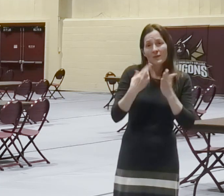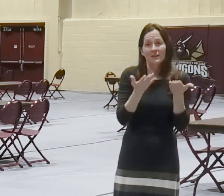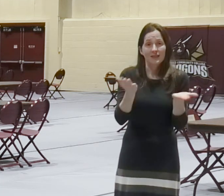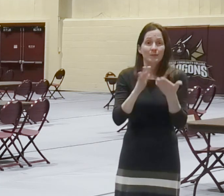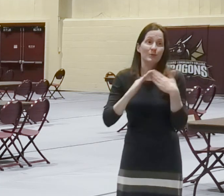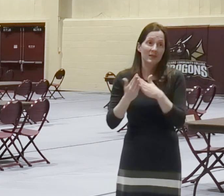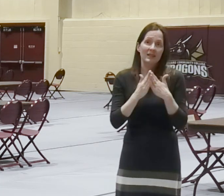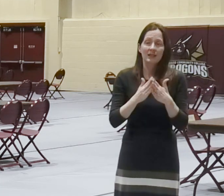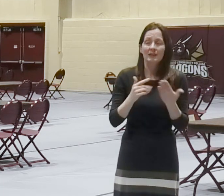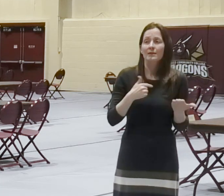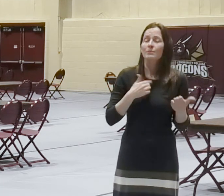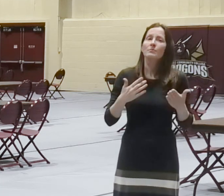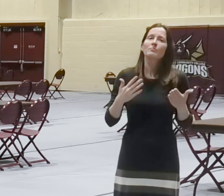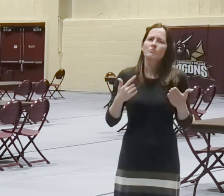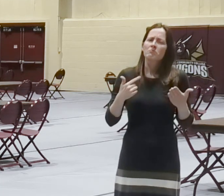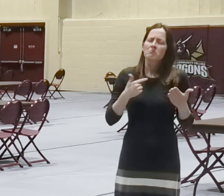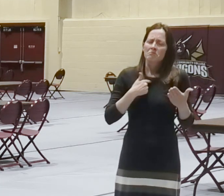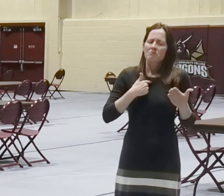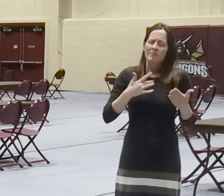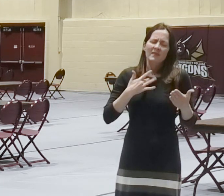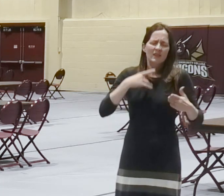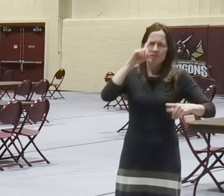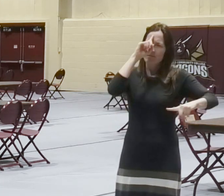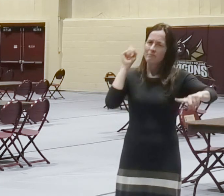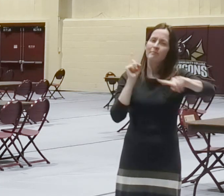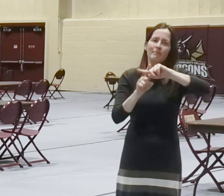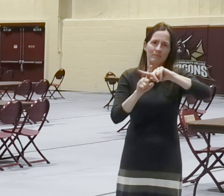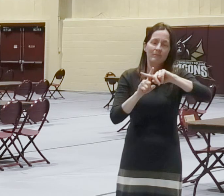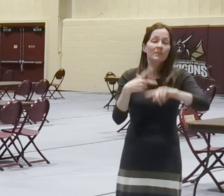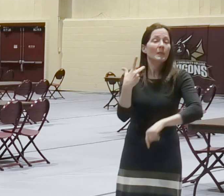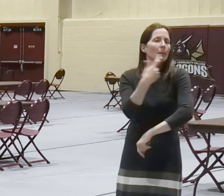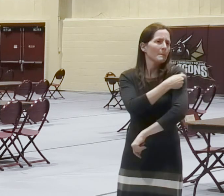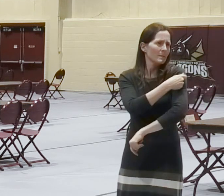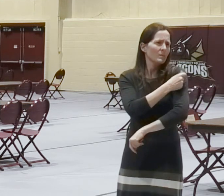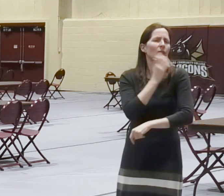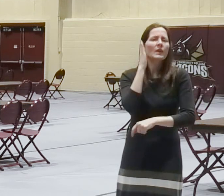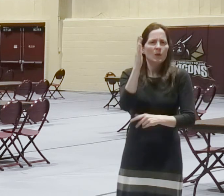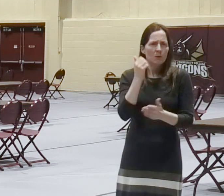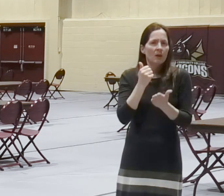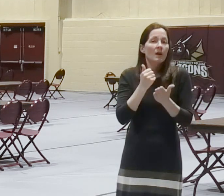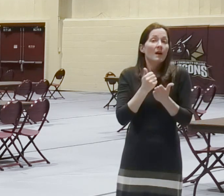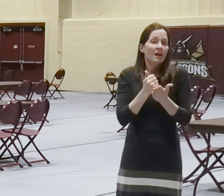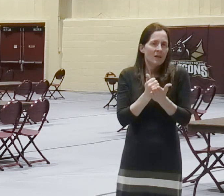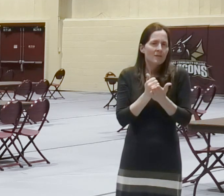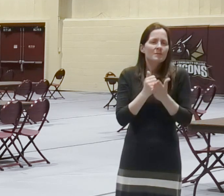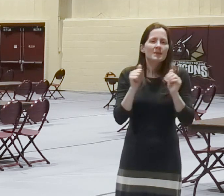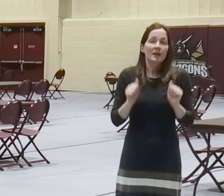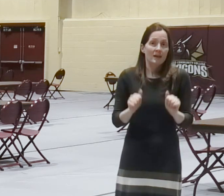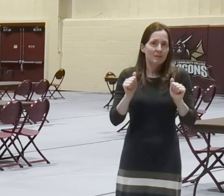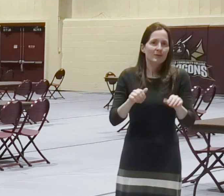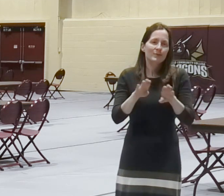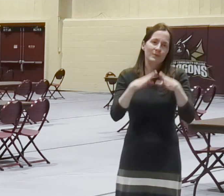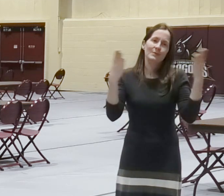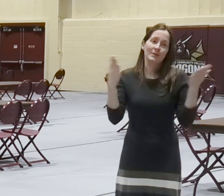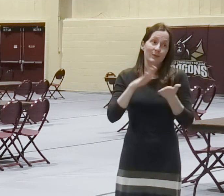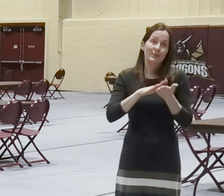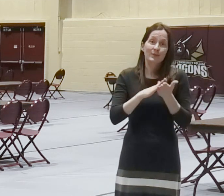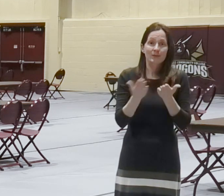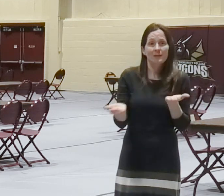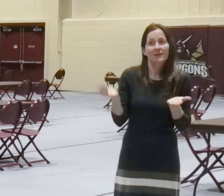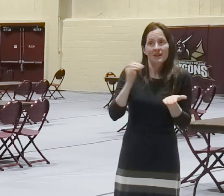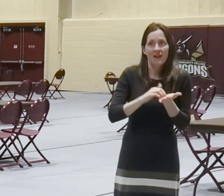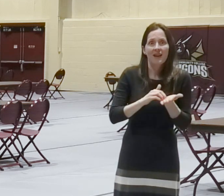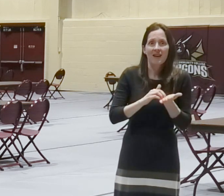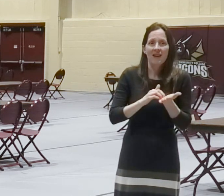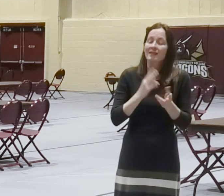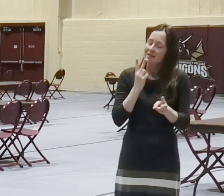the vaccine will help lower our community cases and keep them low enough to fully reopen our school buildings and our doors and keep them